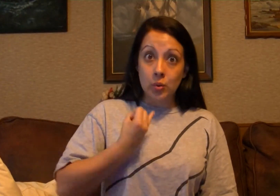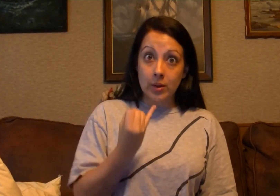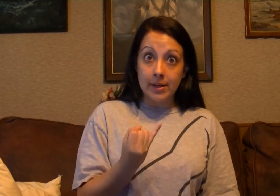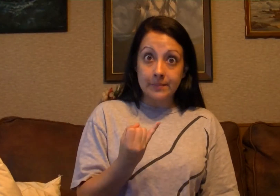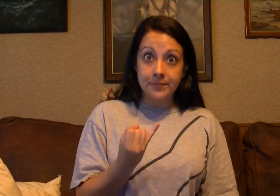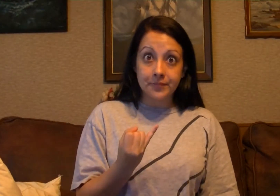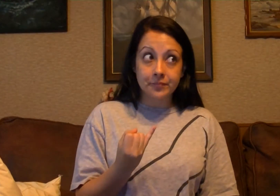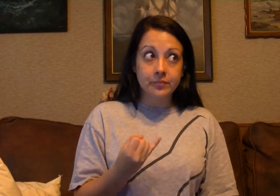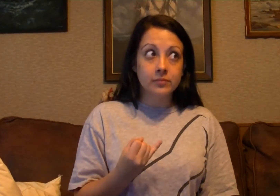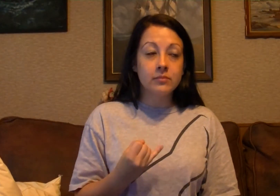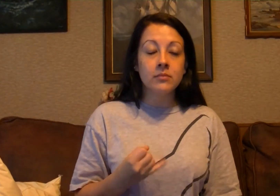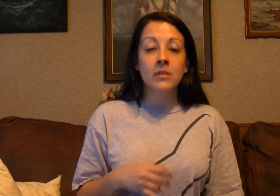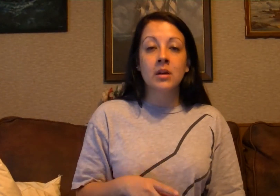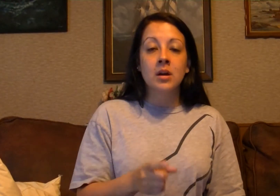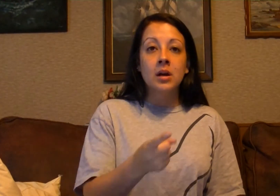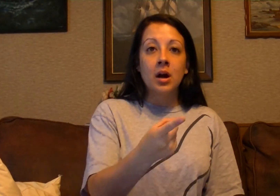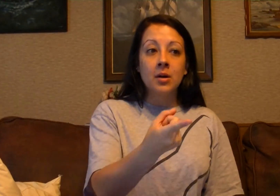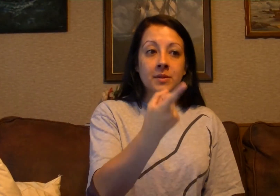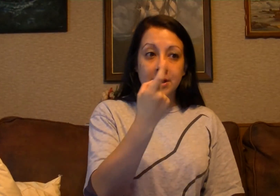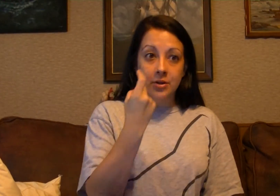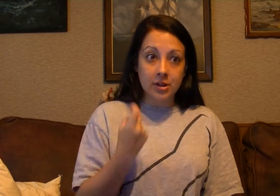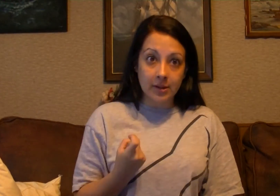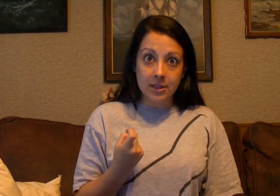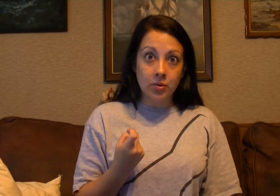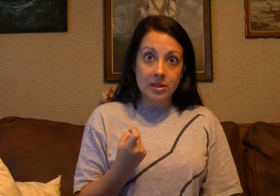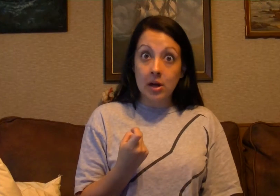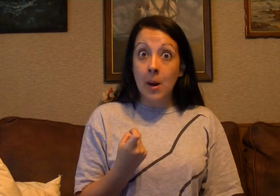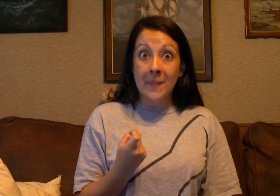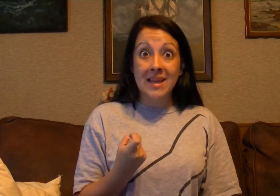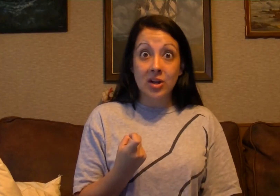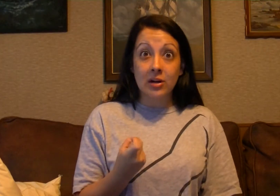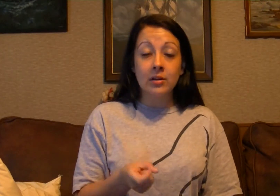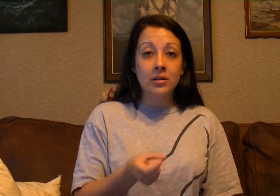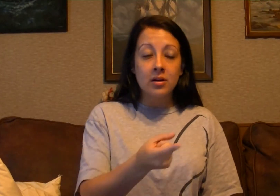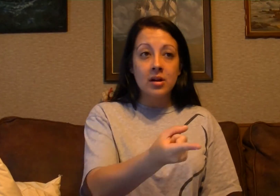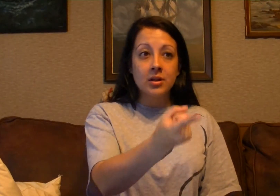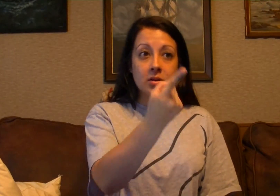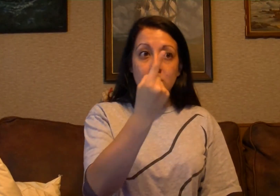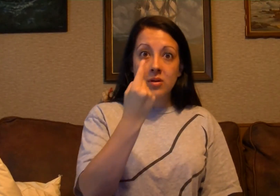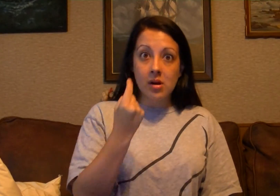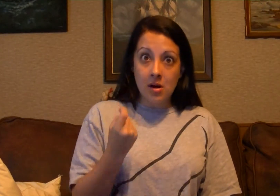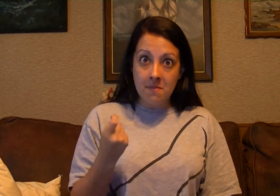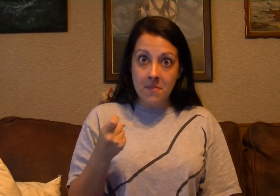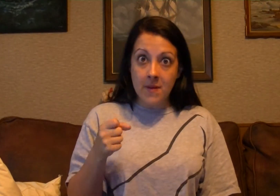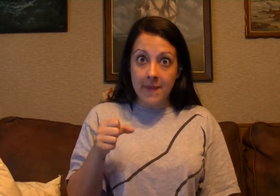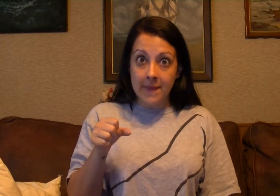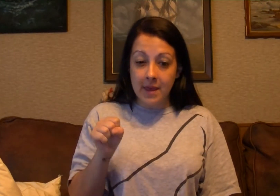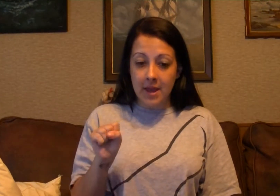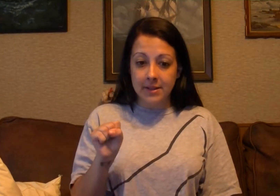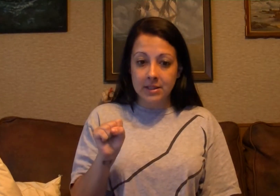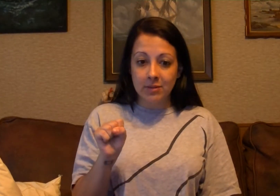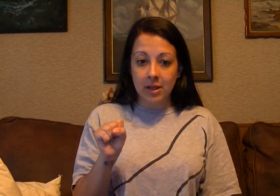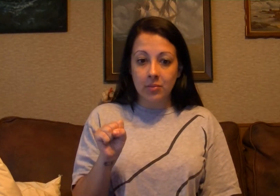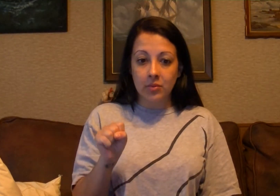joy. Come is like you're telling someone to come here, so come, and then the S to make it